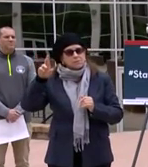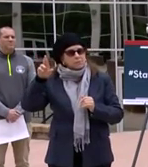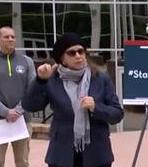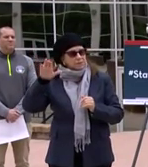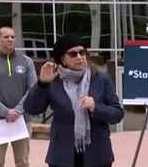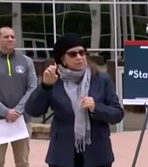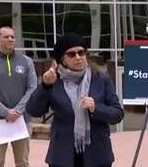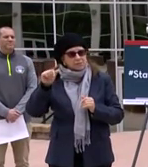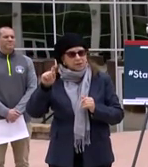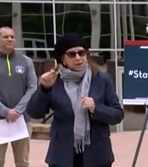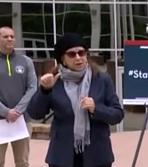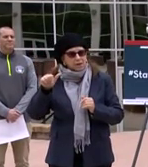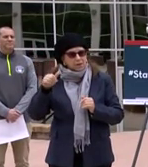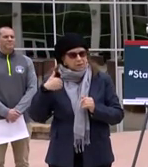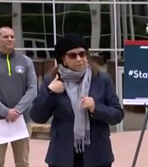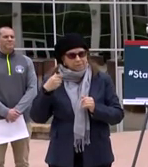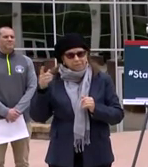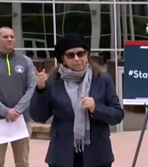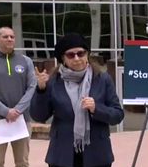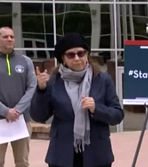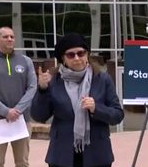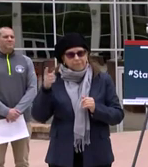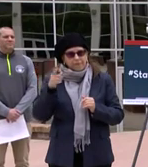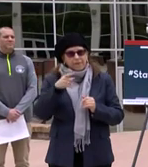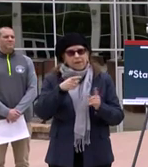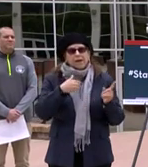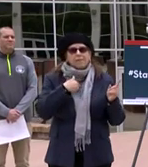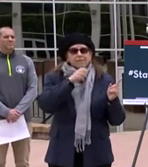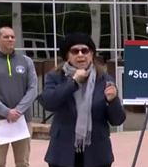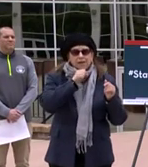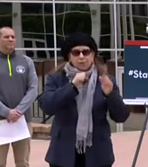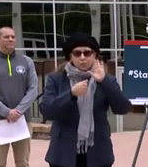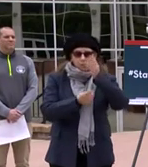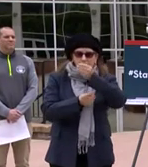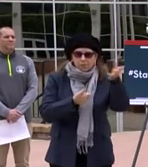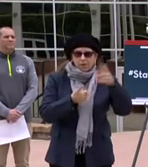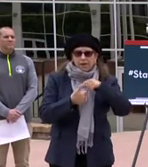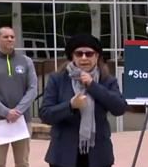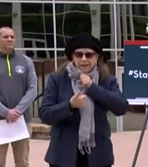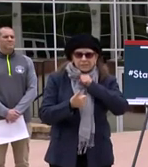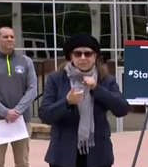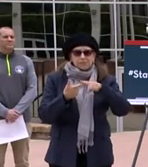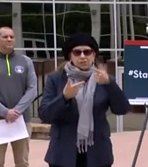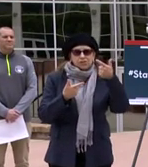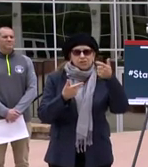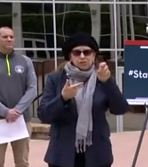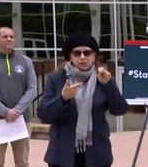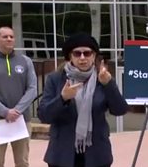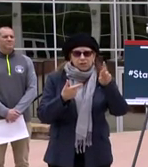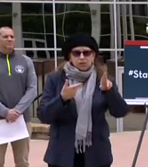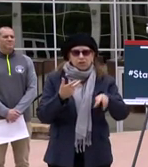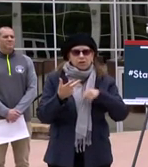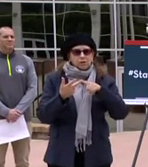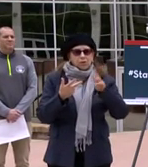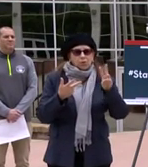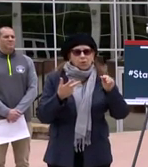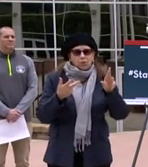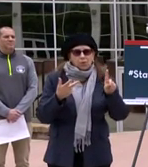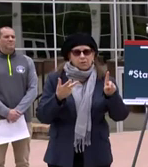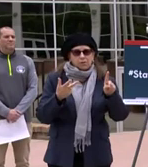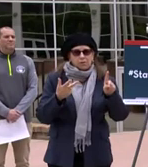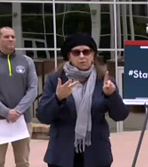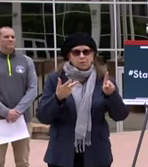gender, and ward. Yes. Yes. The Public Defender Service has submitted a motion to release all